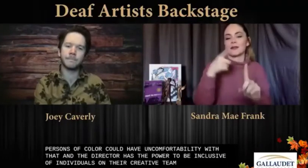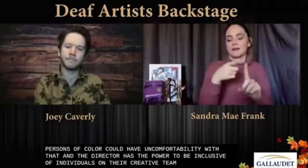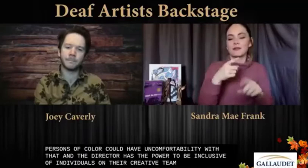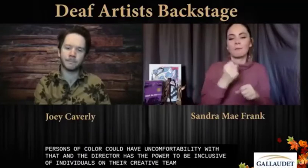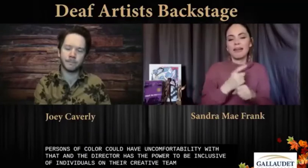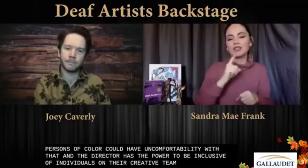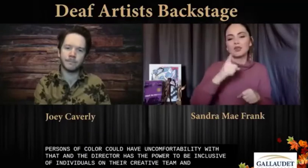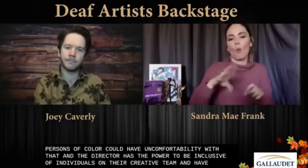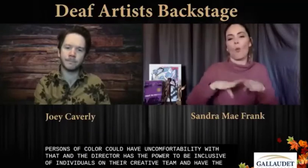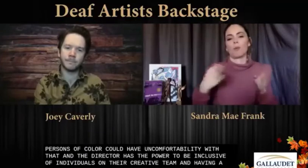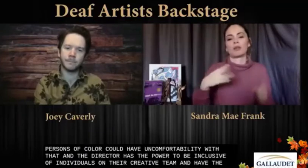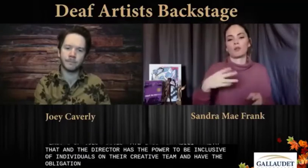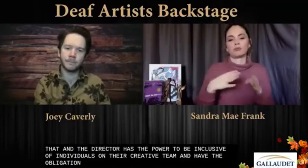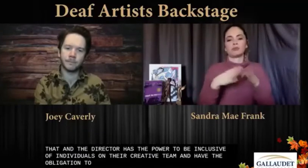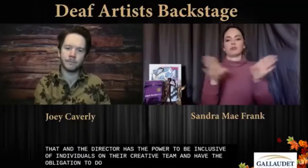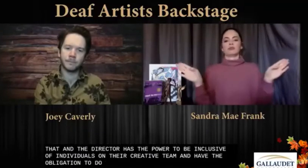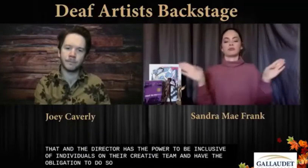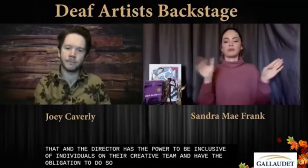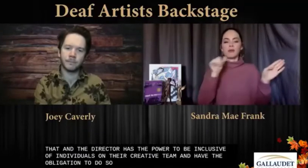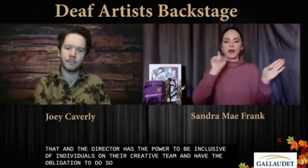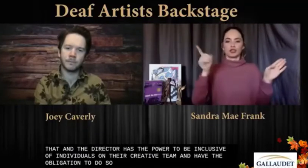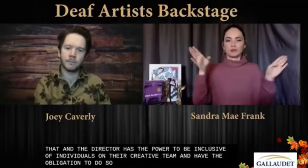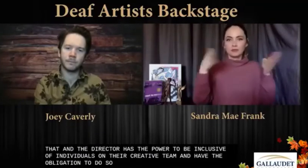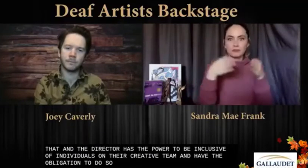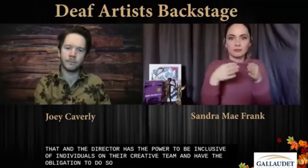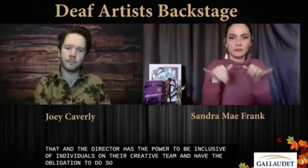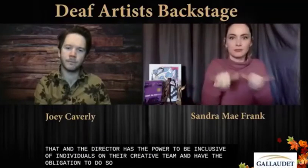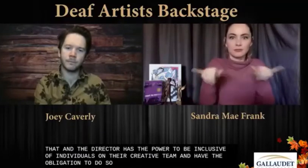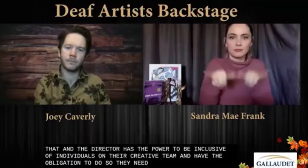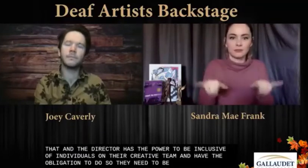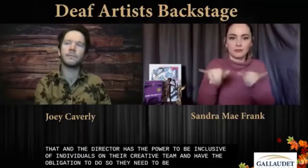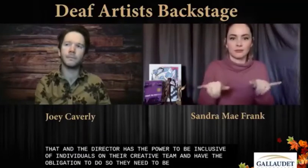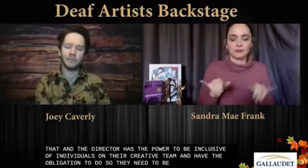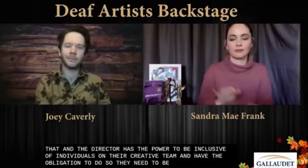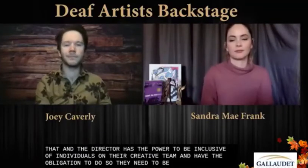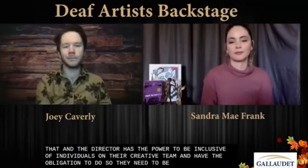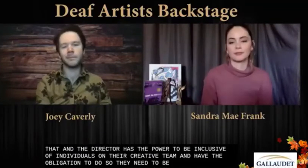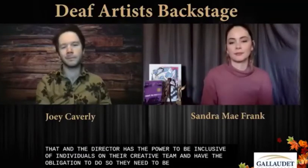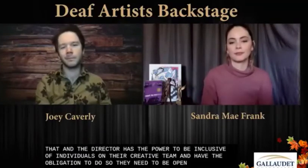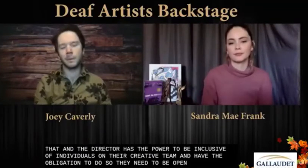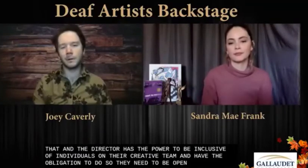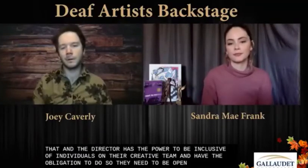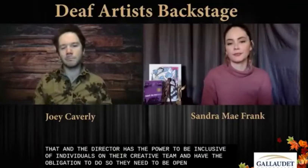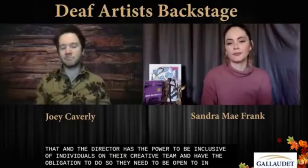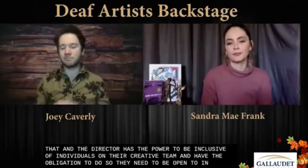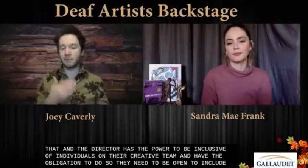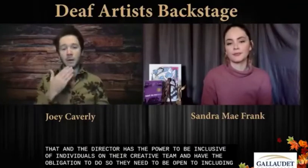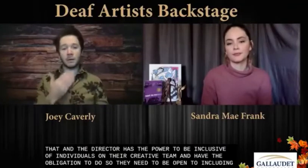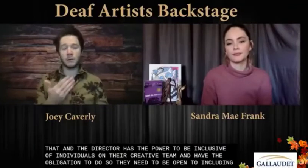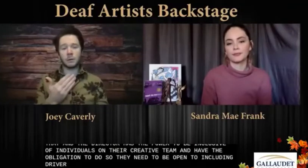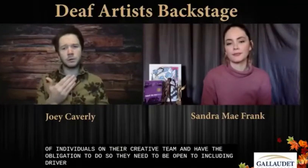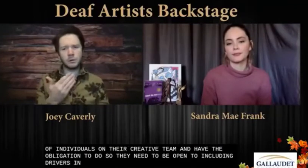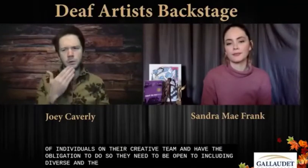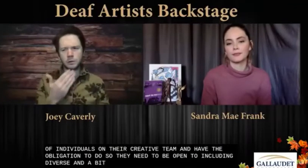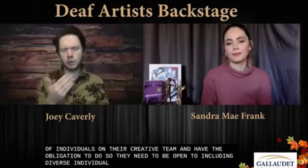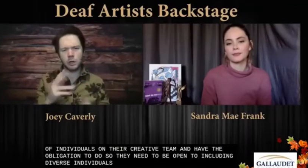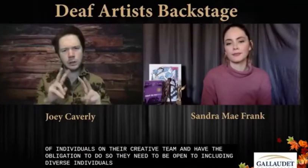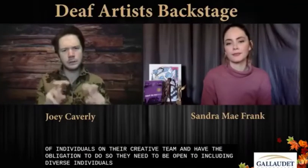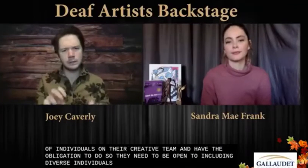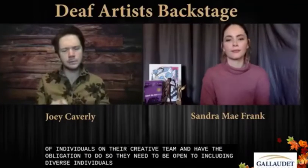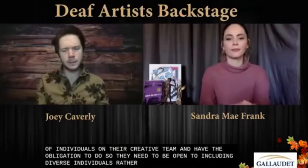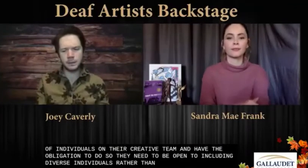and have the obligation to do so they need to be open to including diverse individuals